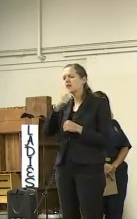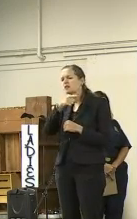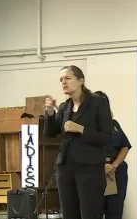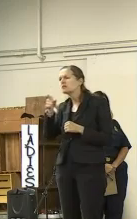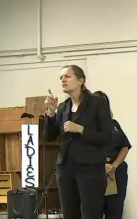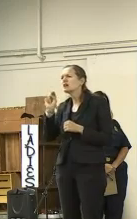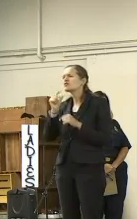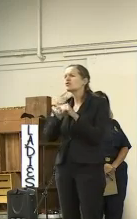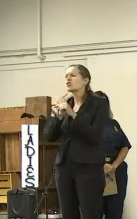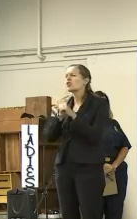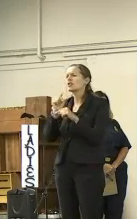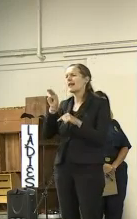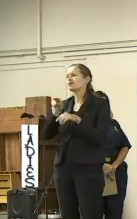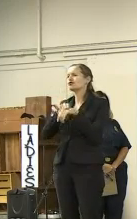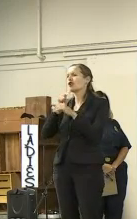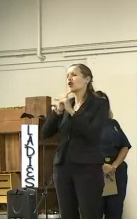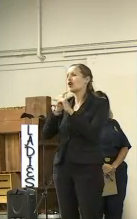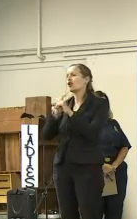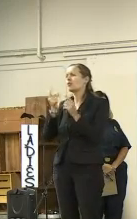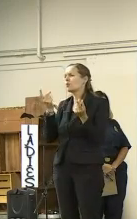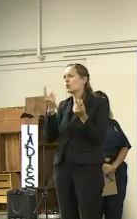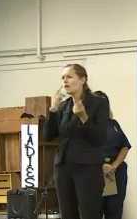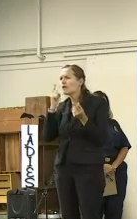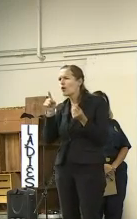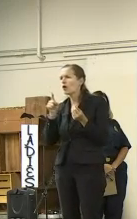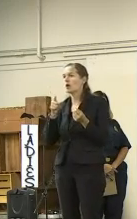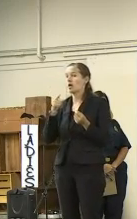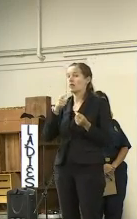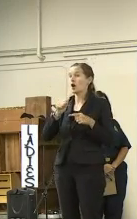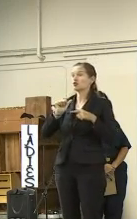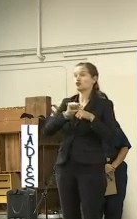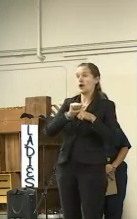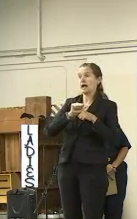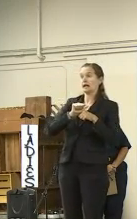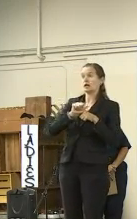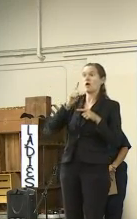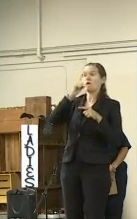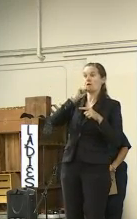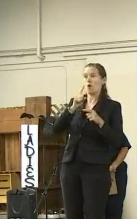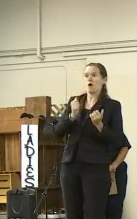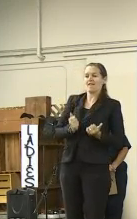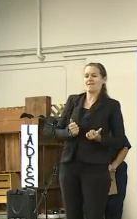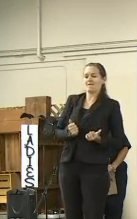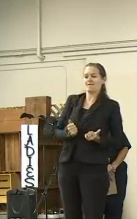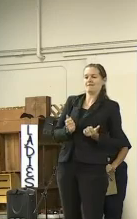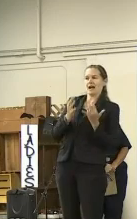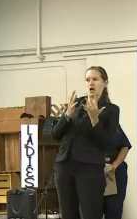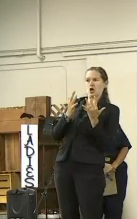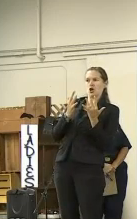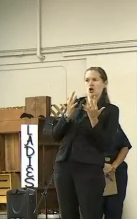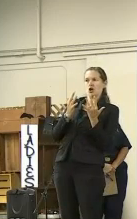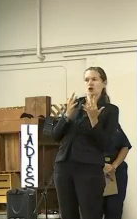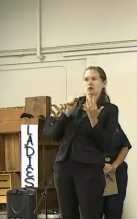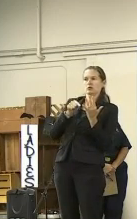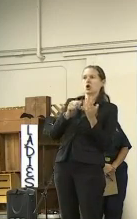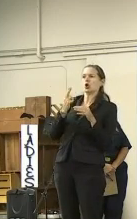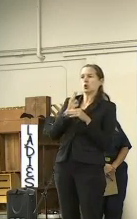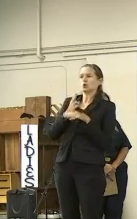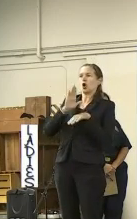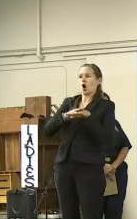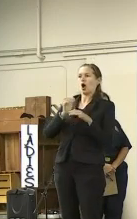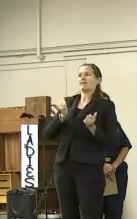are going to be used for, they've been trained for fire line. That's their mission, is to be used out on the fire lines. That's